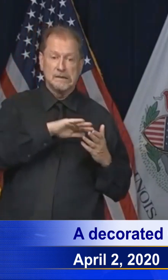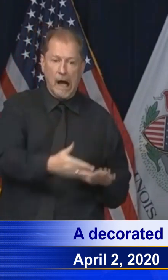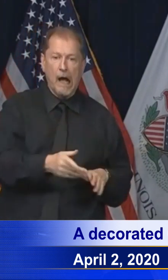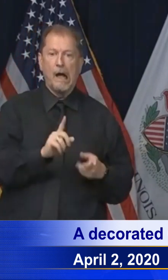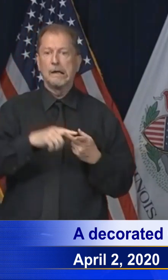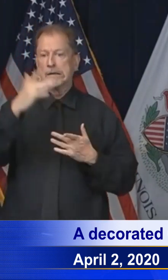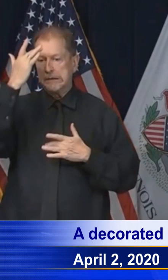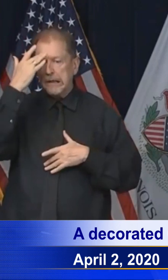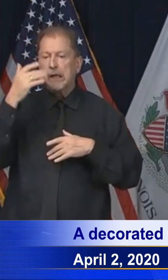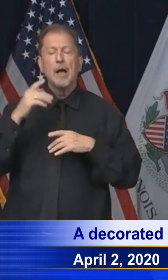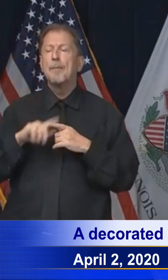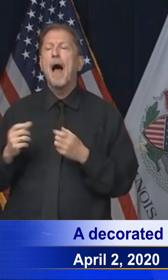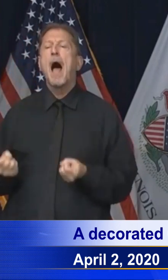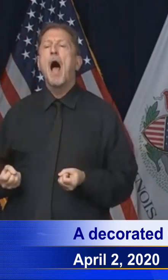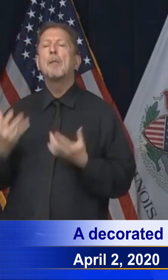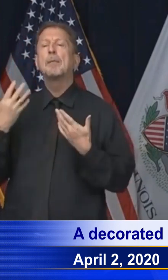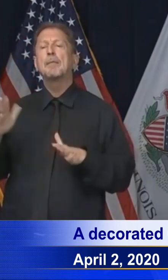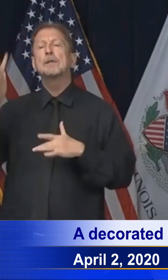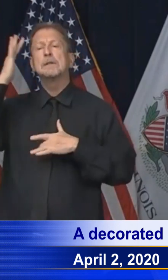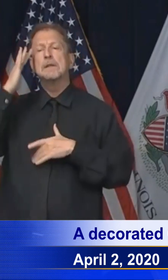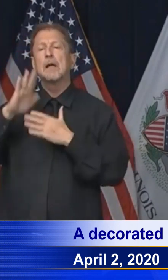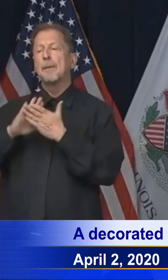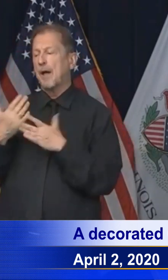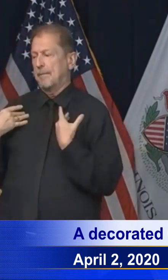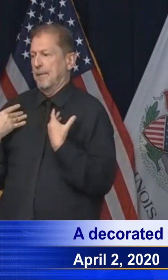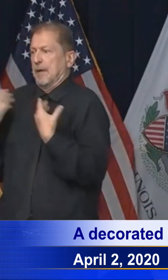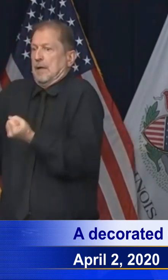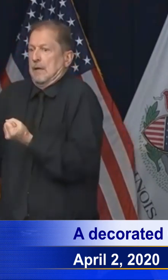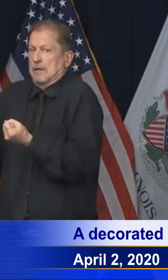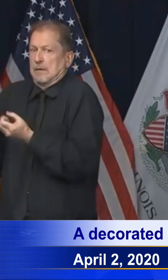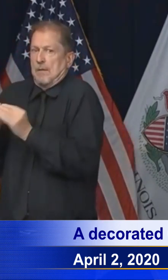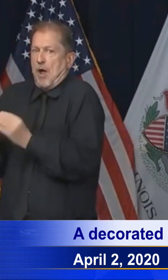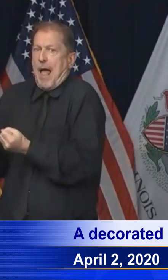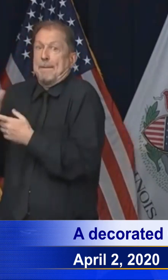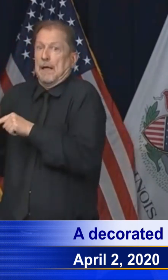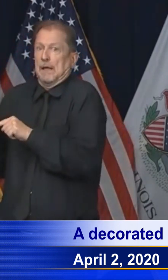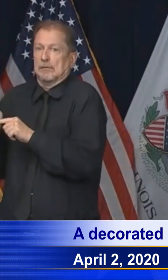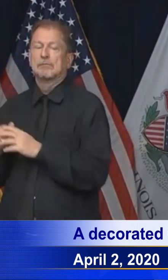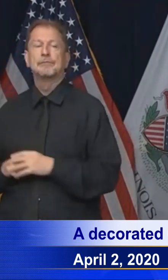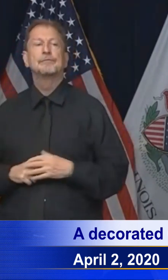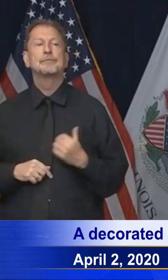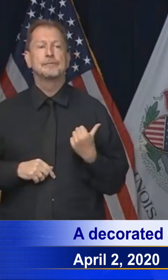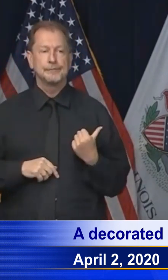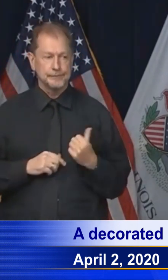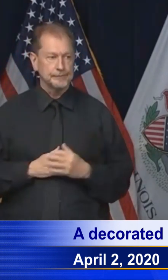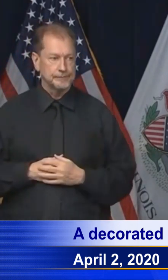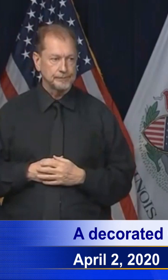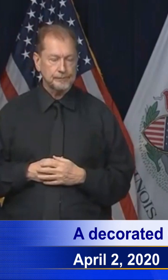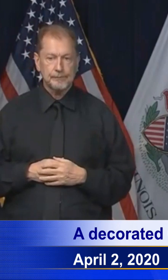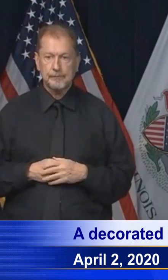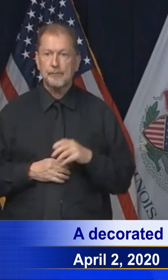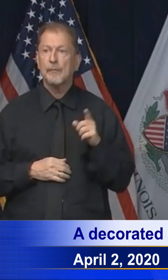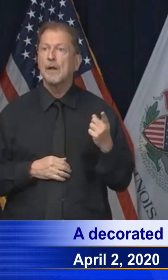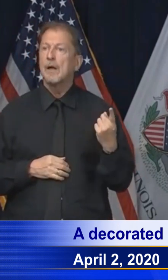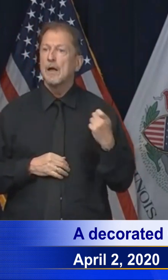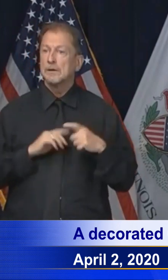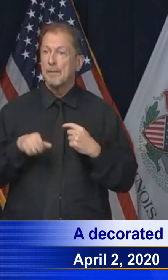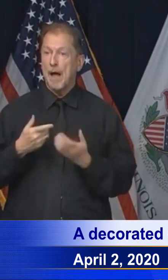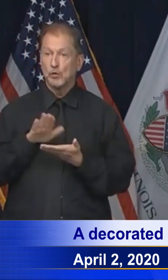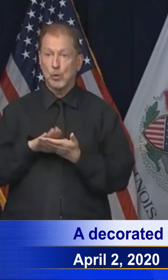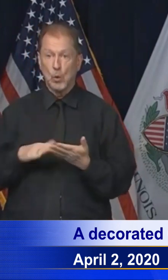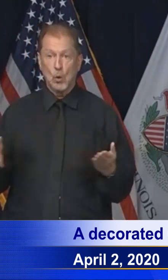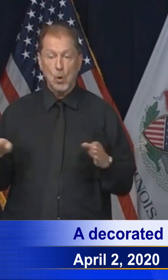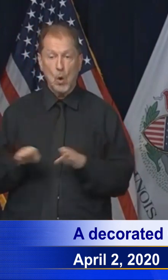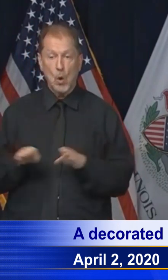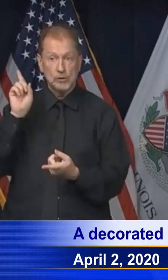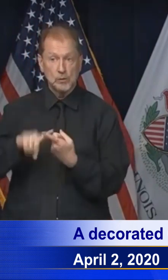how many people have beaten this virus versus school. I don't have a good answer for you.